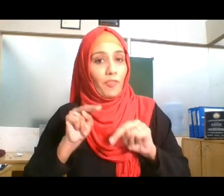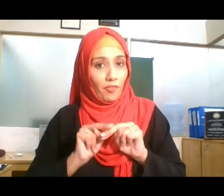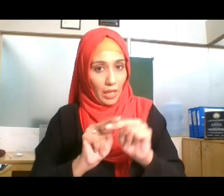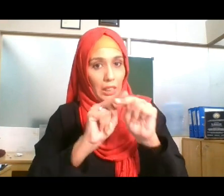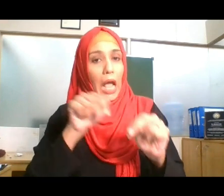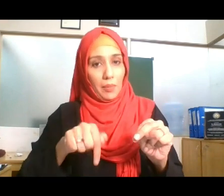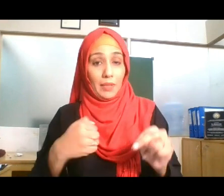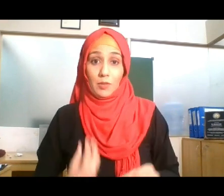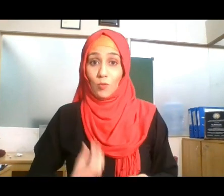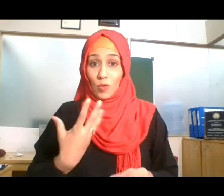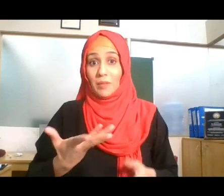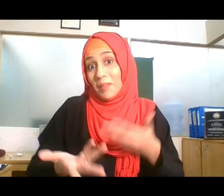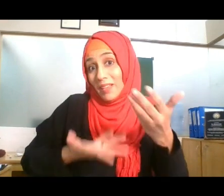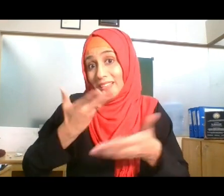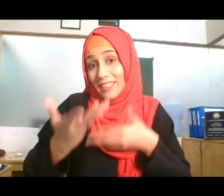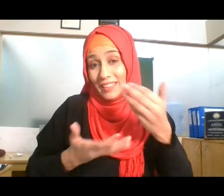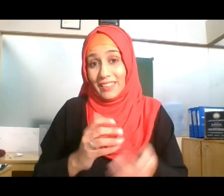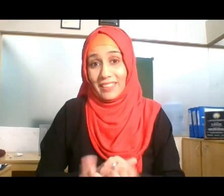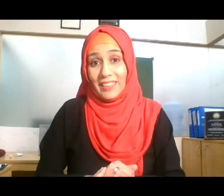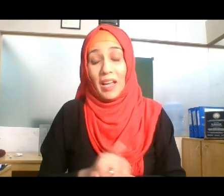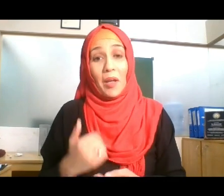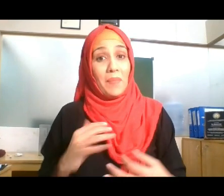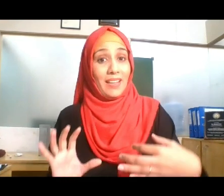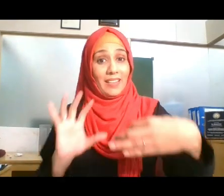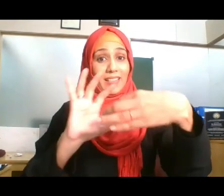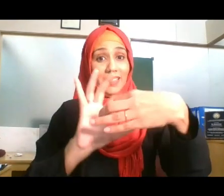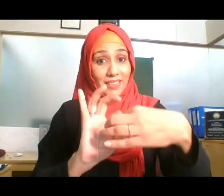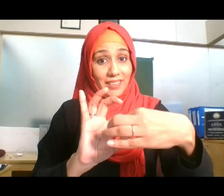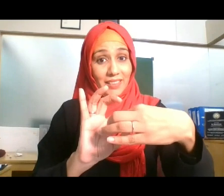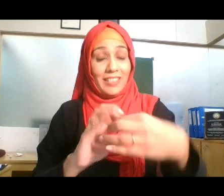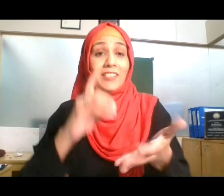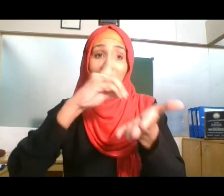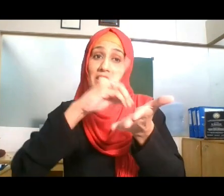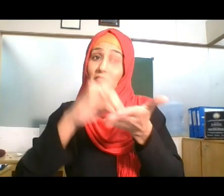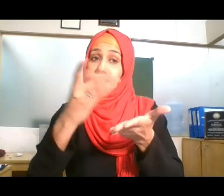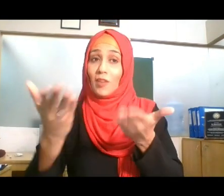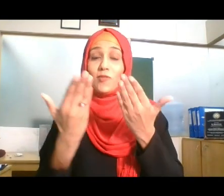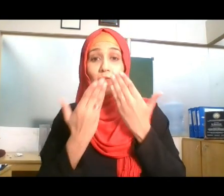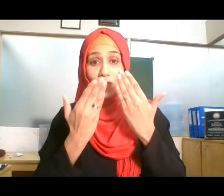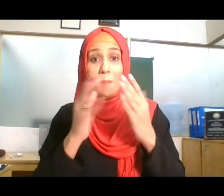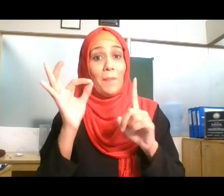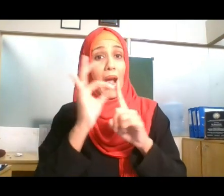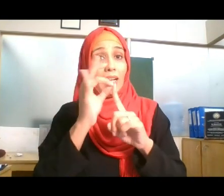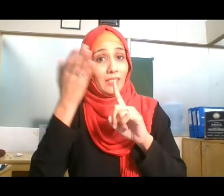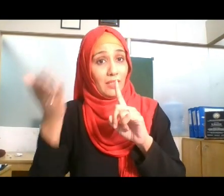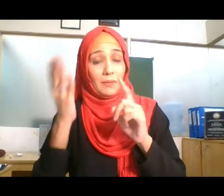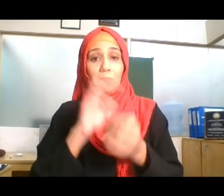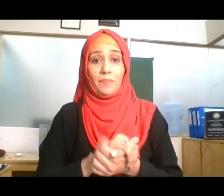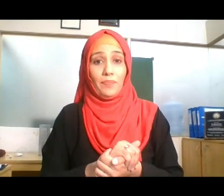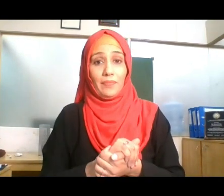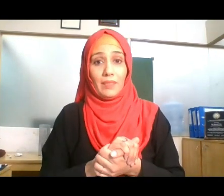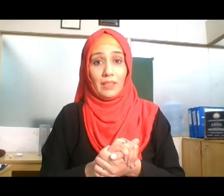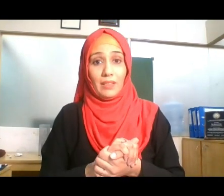this, I'm happy to announce that we've entered into a partnership with Deaf Reach schools in Pakistan. And we just did this